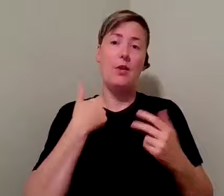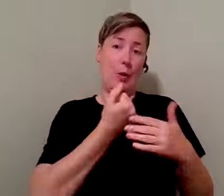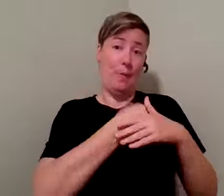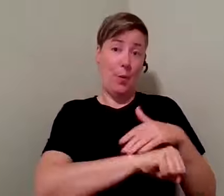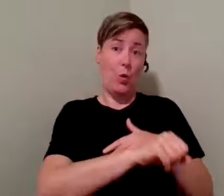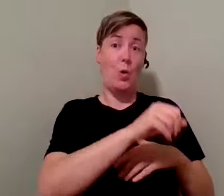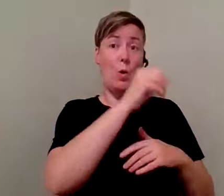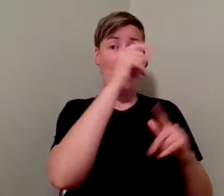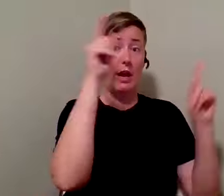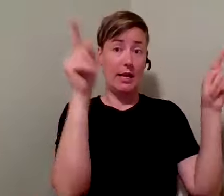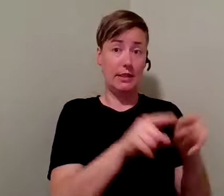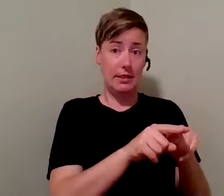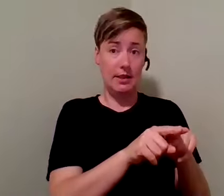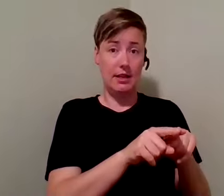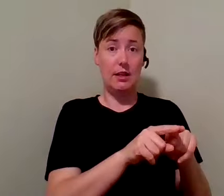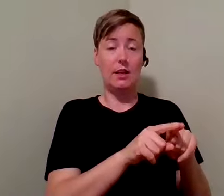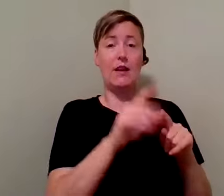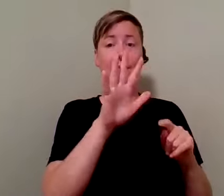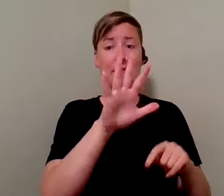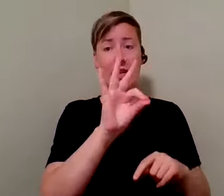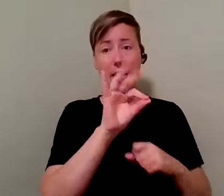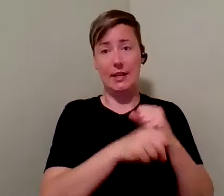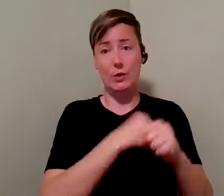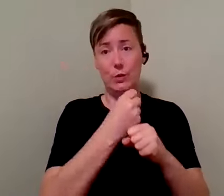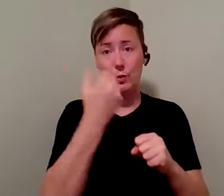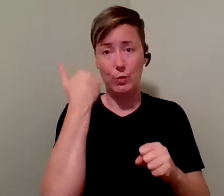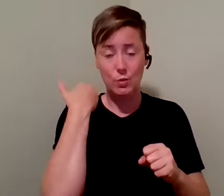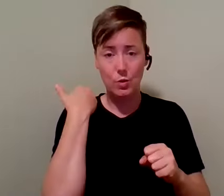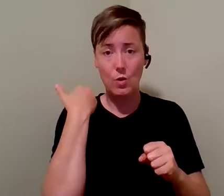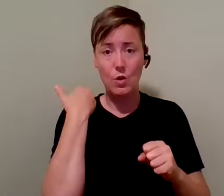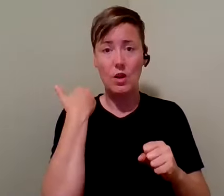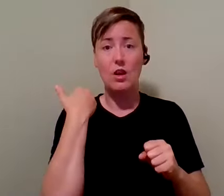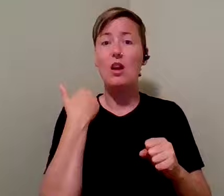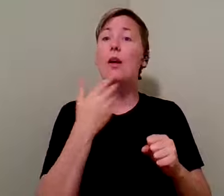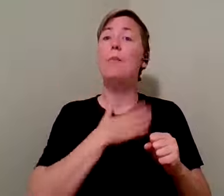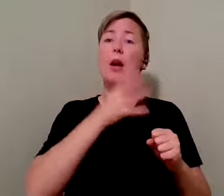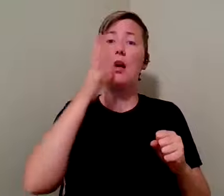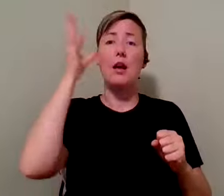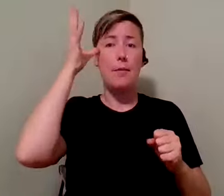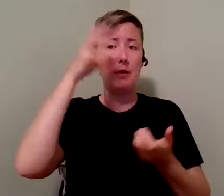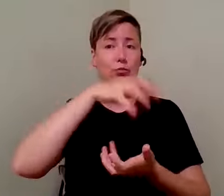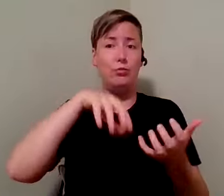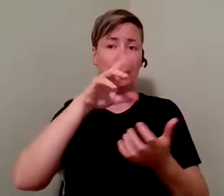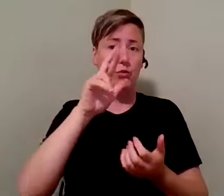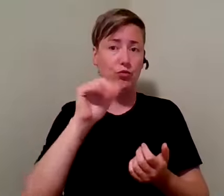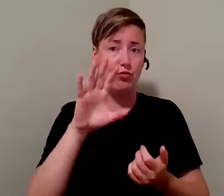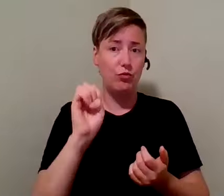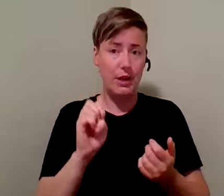in 59 years ago, and I come from mixed parentage. My dad's side of the family is